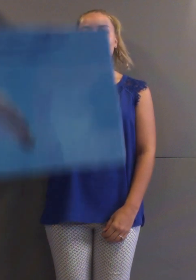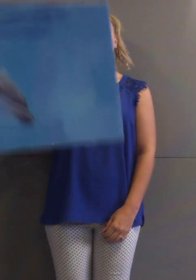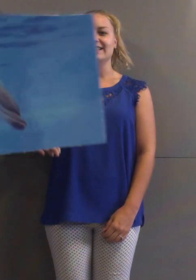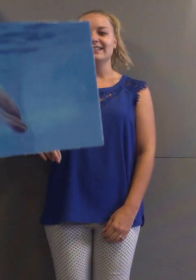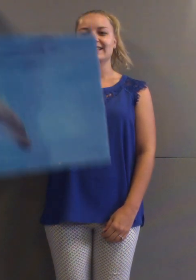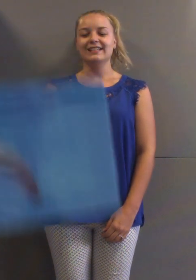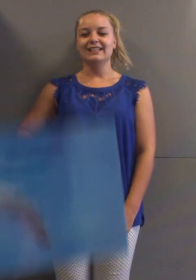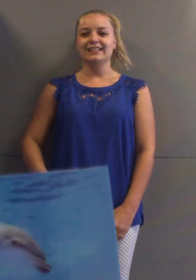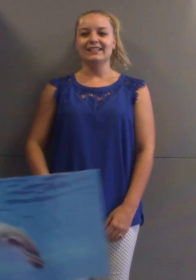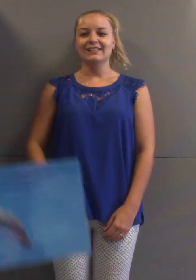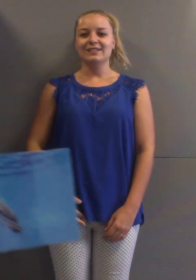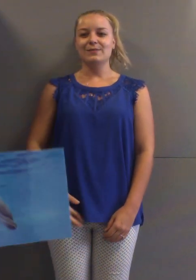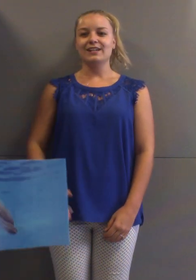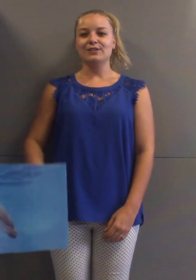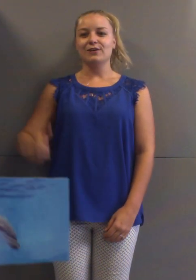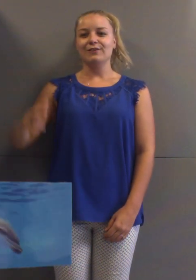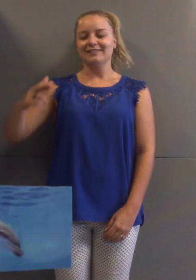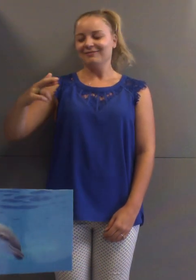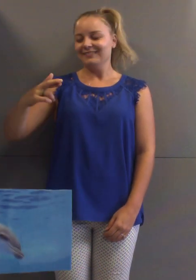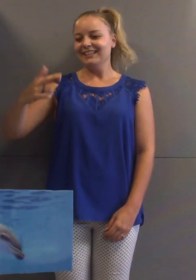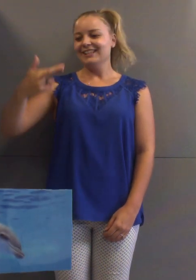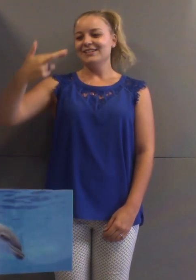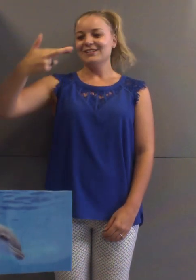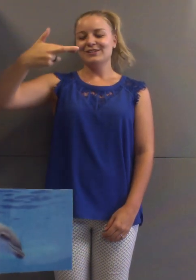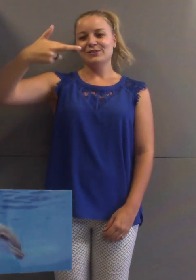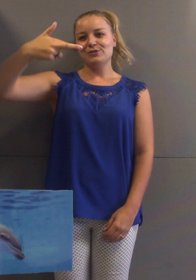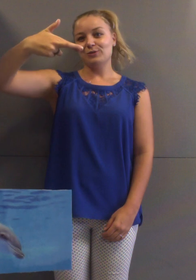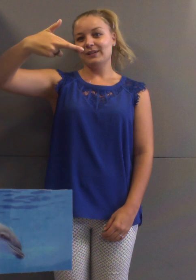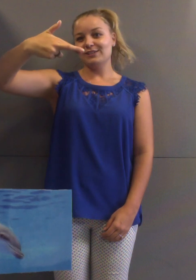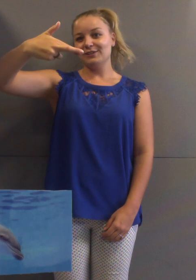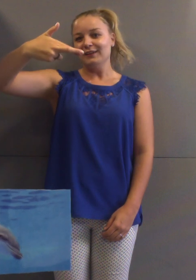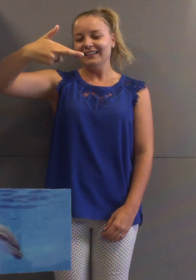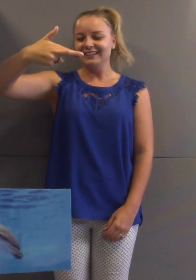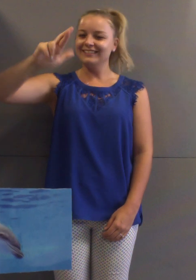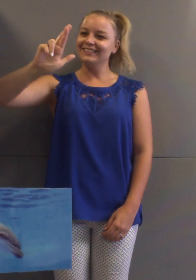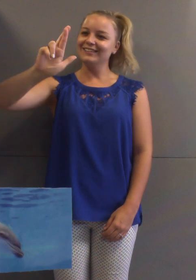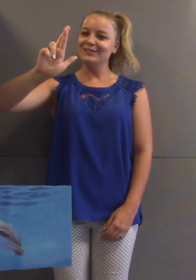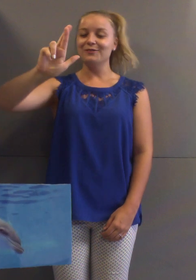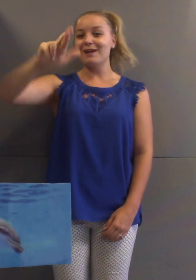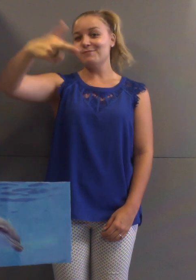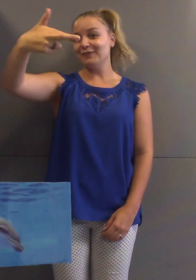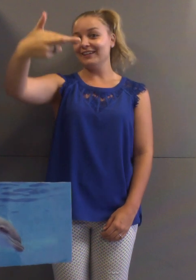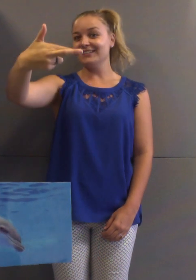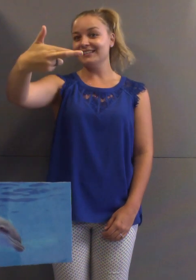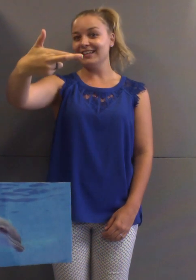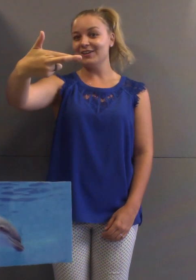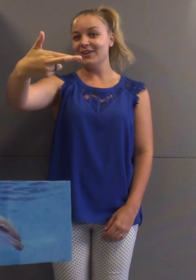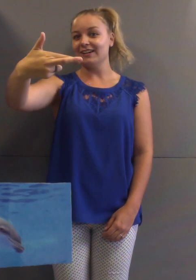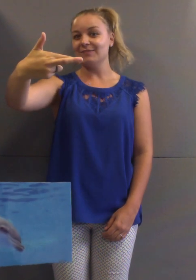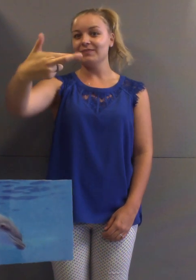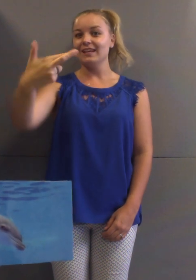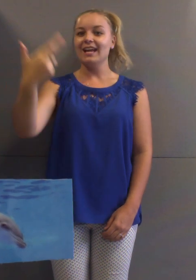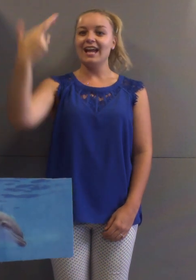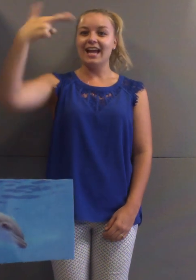dolphin. To make a dolphin, you wrap your fingers like an R